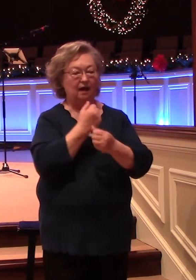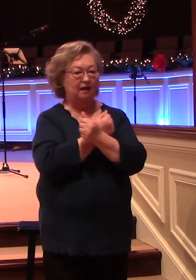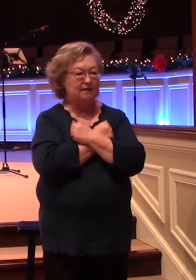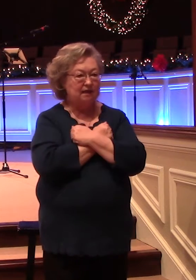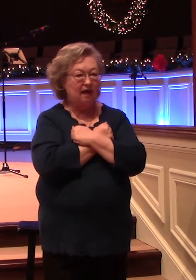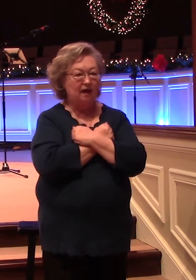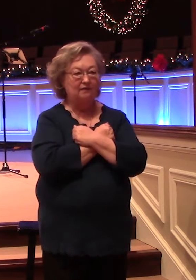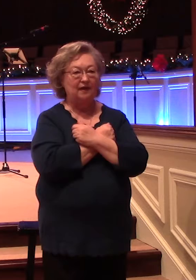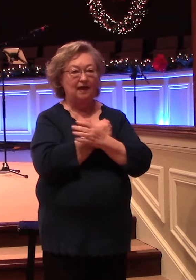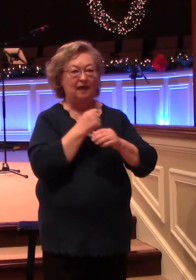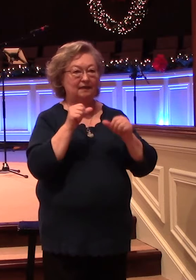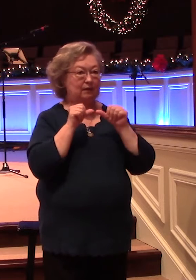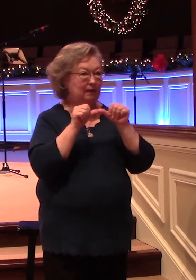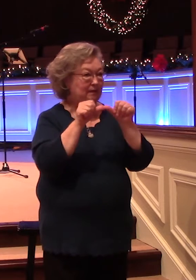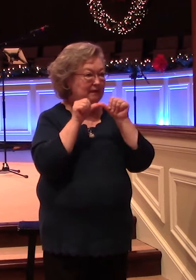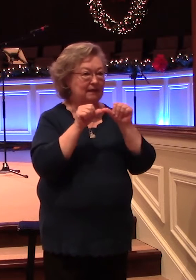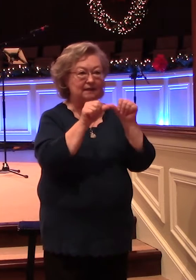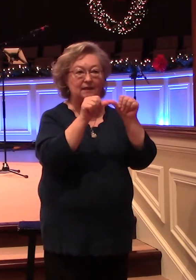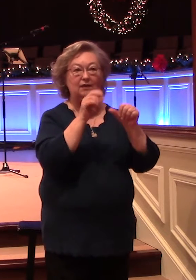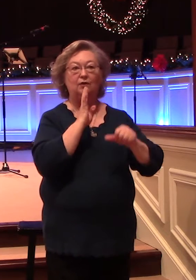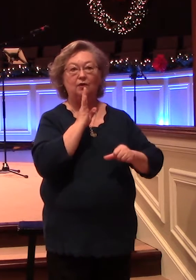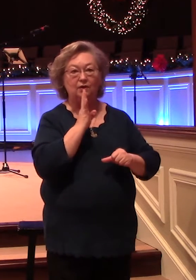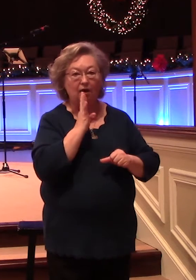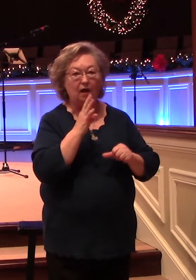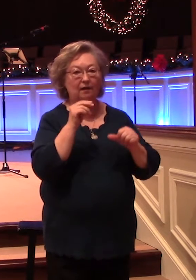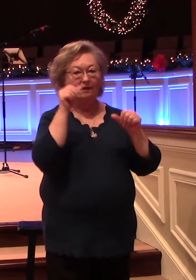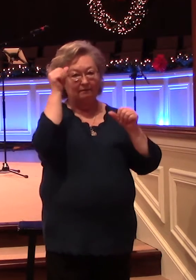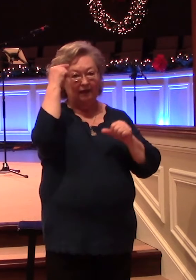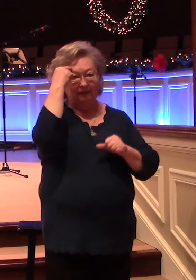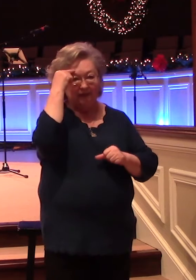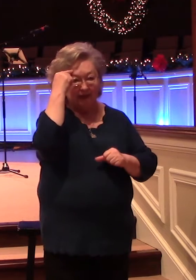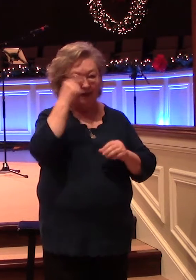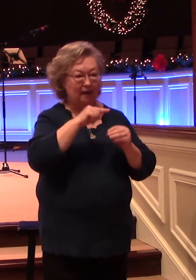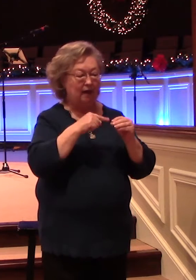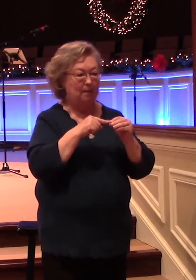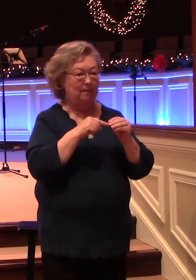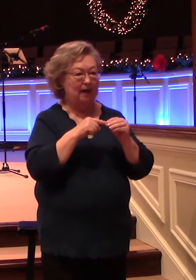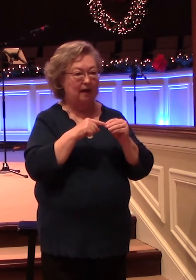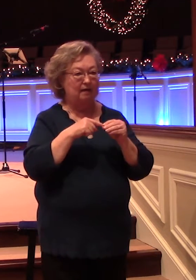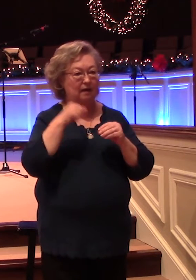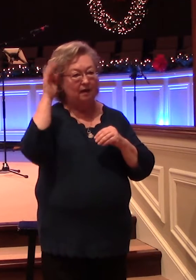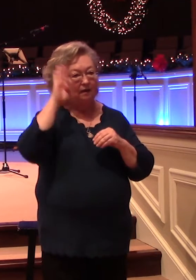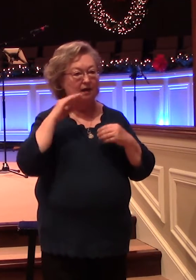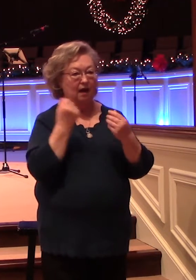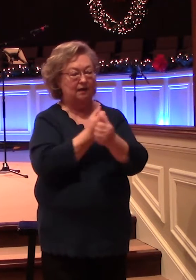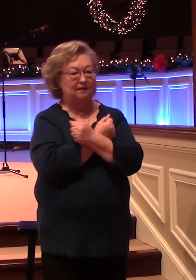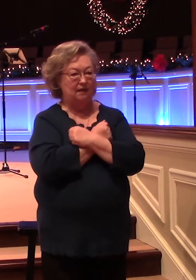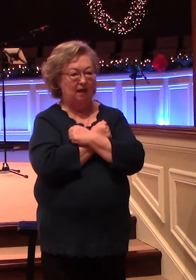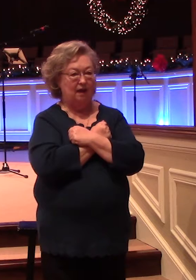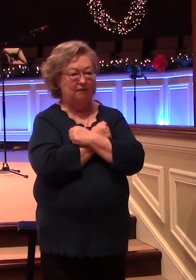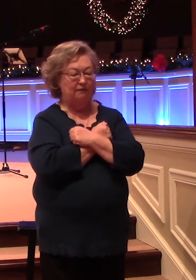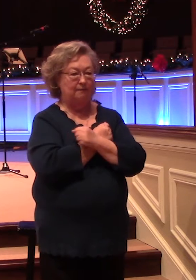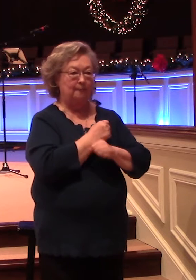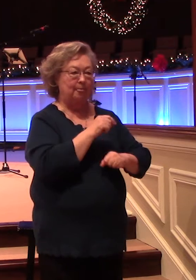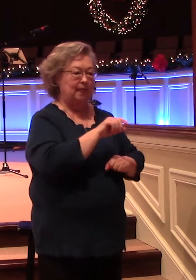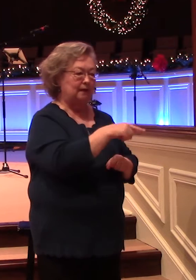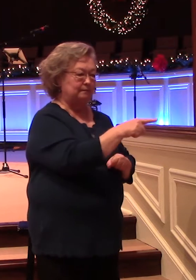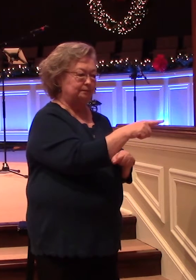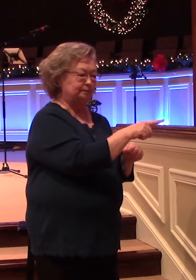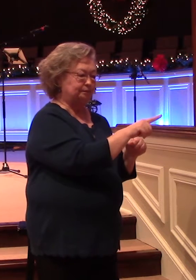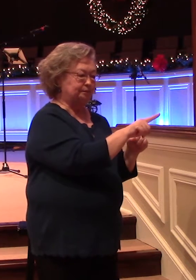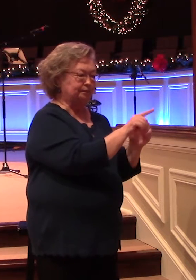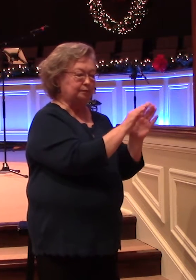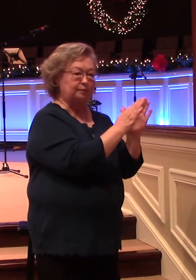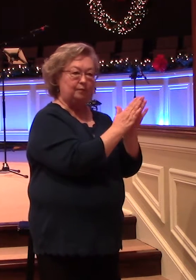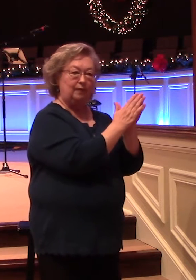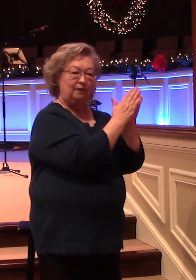Something I discovered as well is the book of Ephesians is the book where Paul most frequently